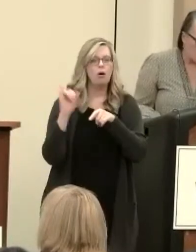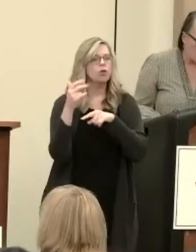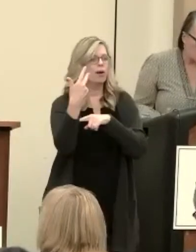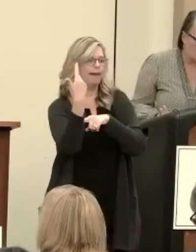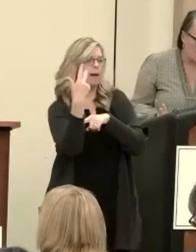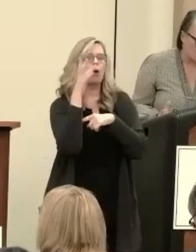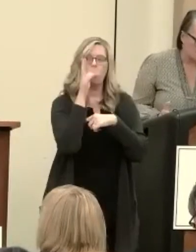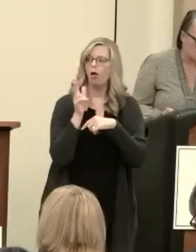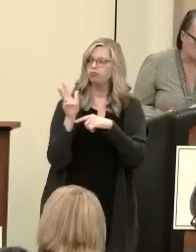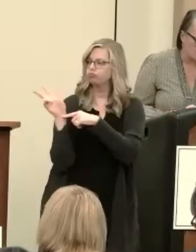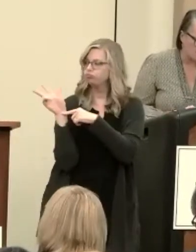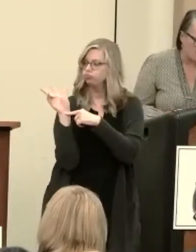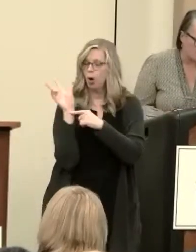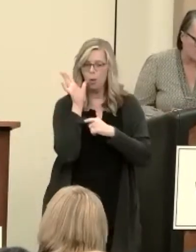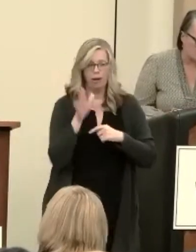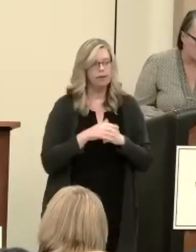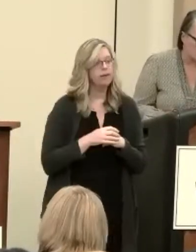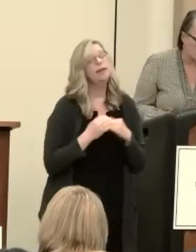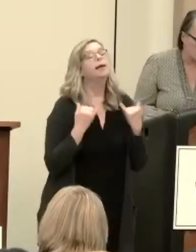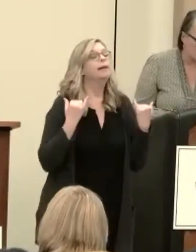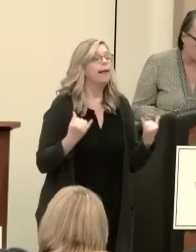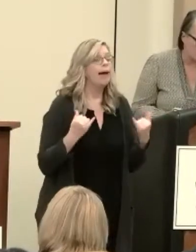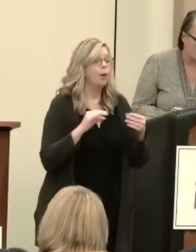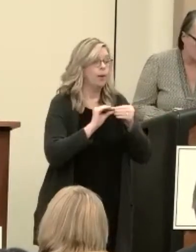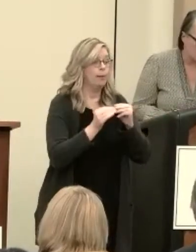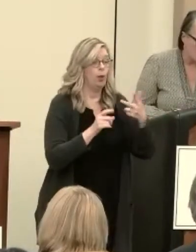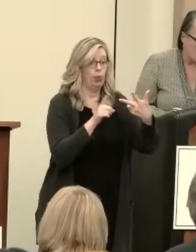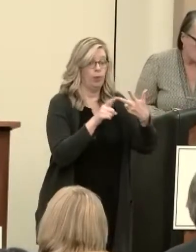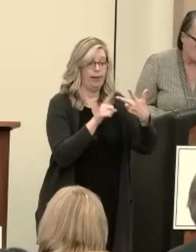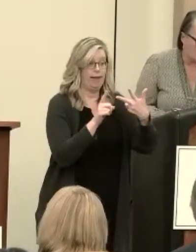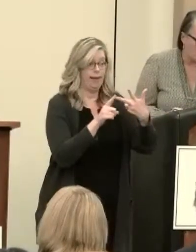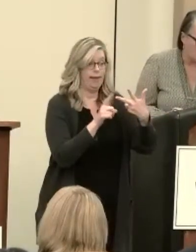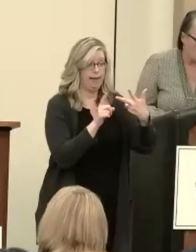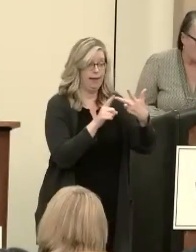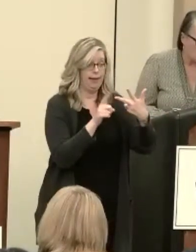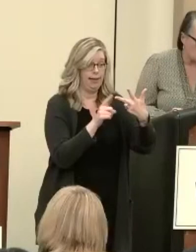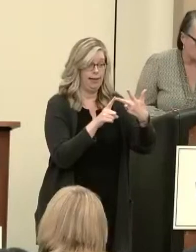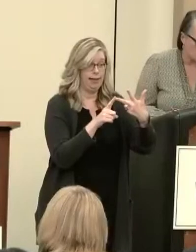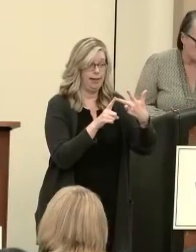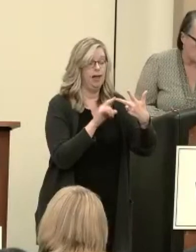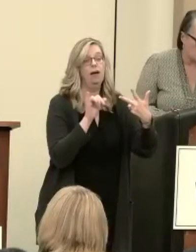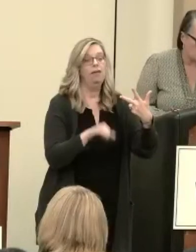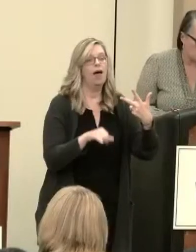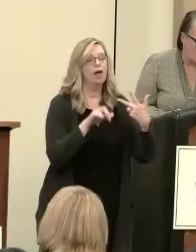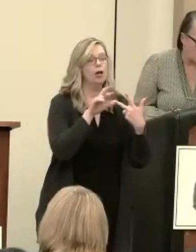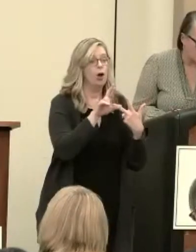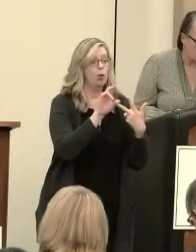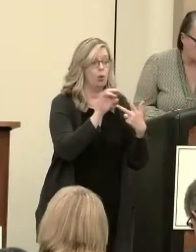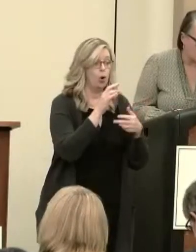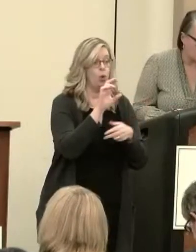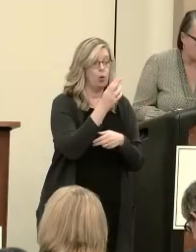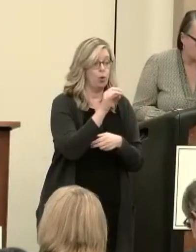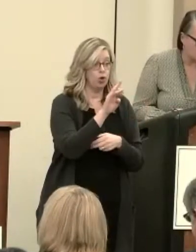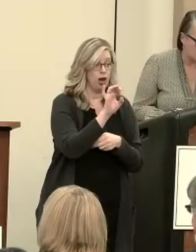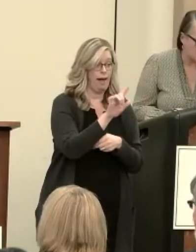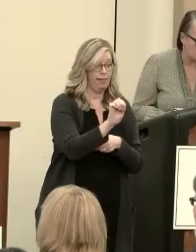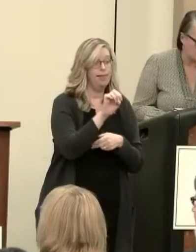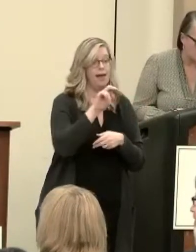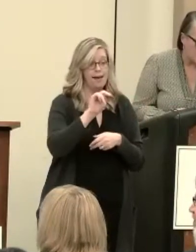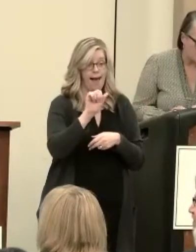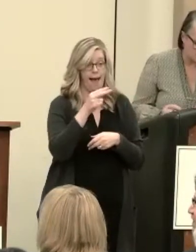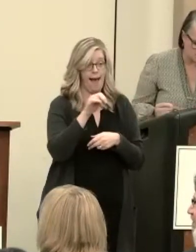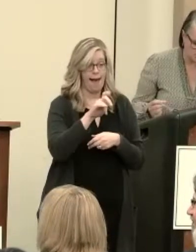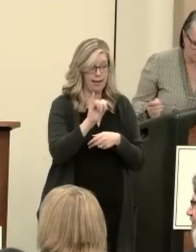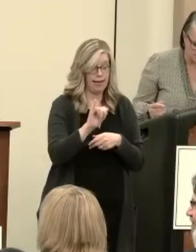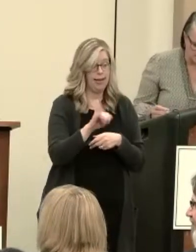The order for answers for priority issue number 3 will be Rochelle Squires, Nahanni Fontaine, Janine